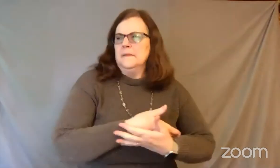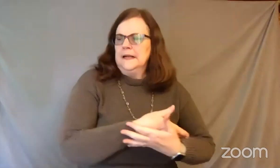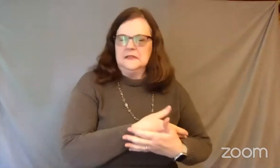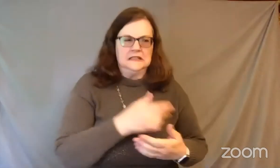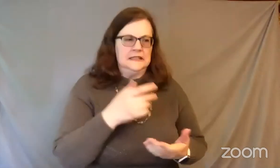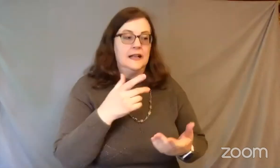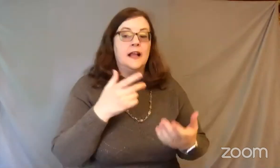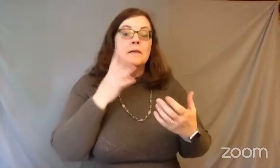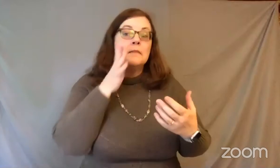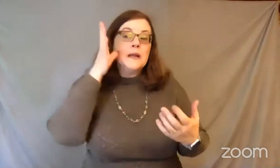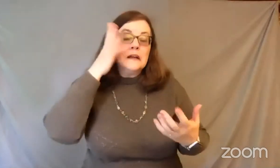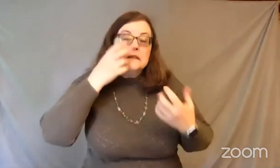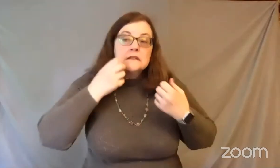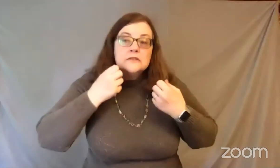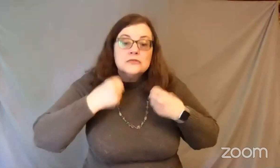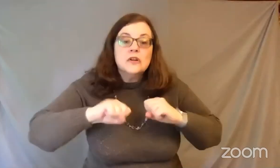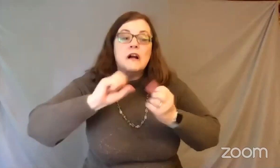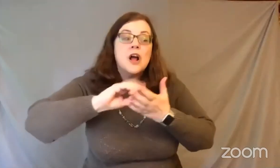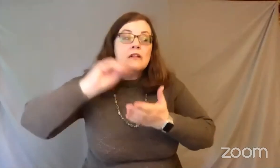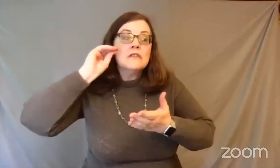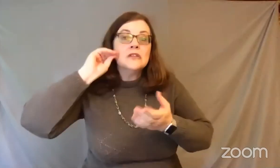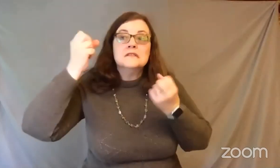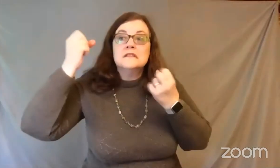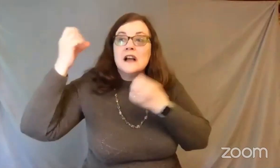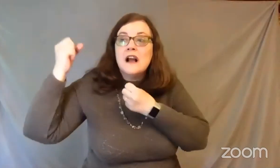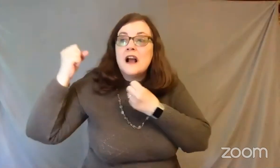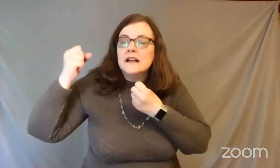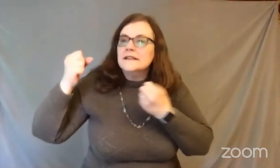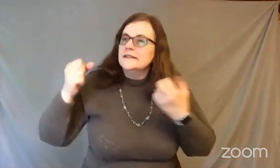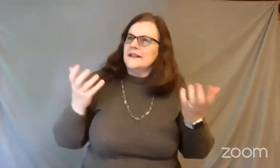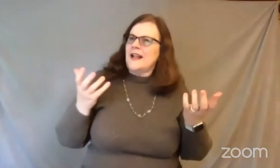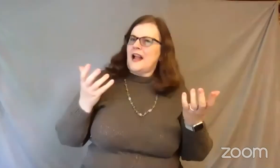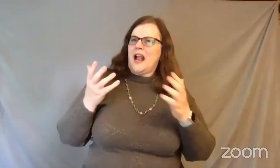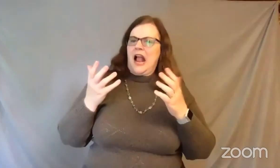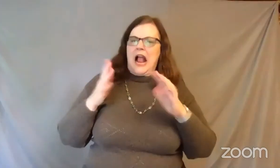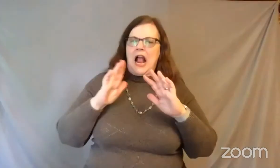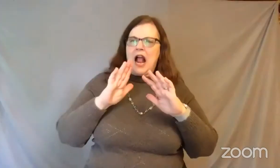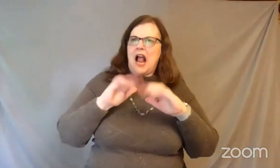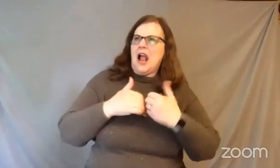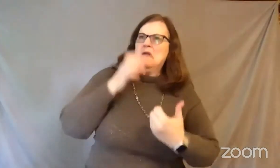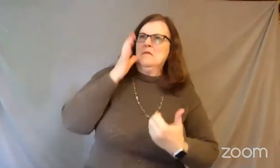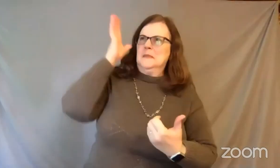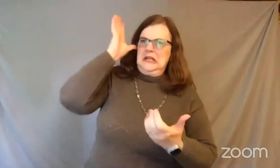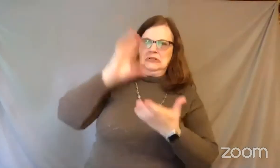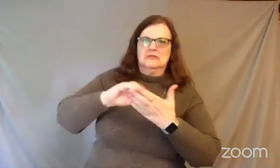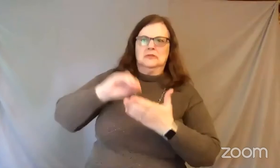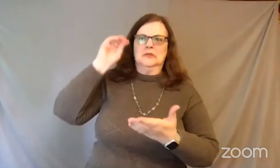hearing, and they want to try to learn sign language to be able to communicate with their deaf child.